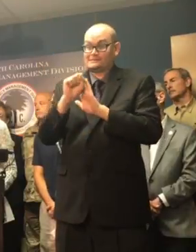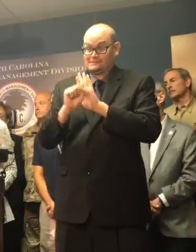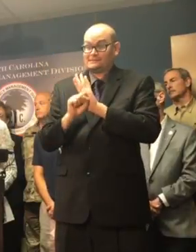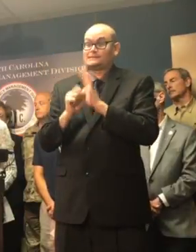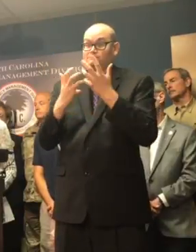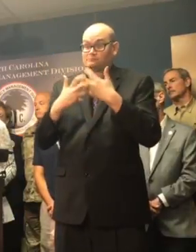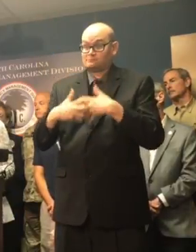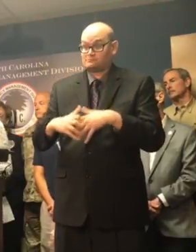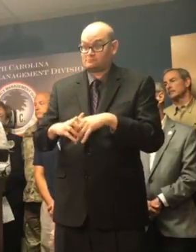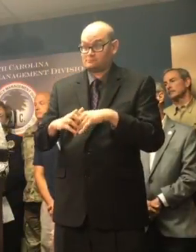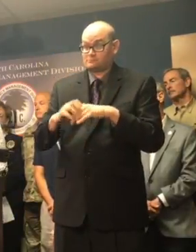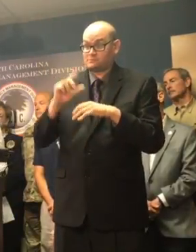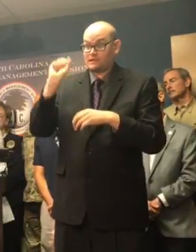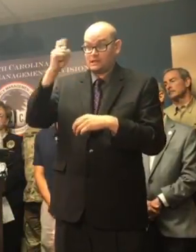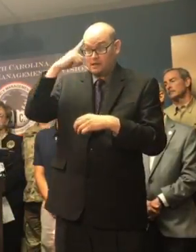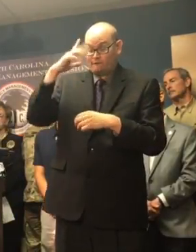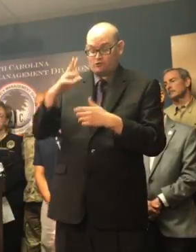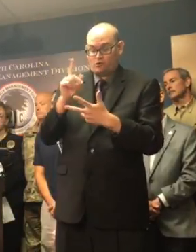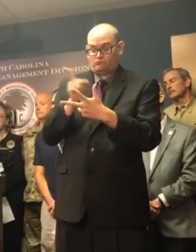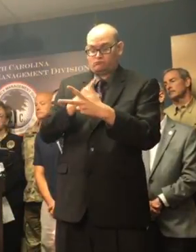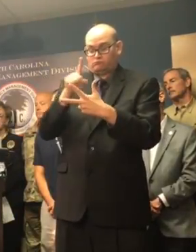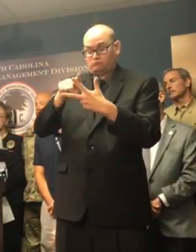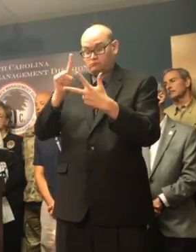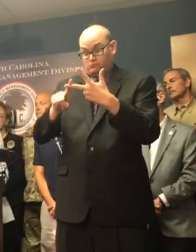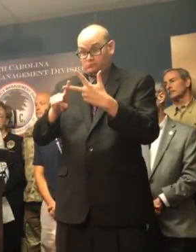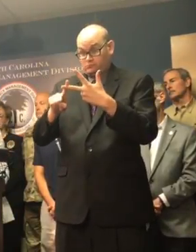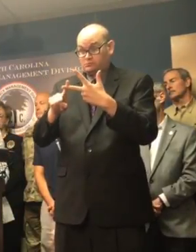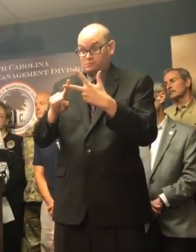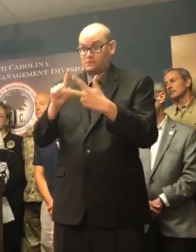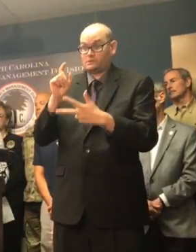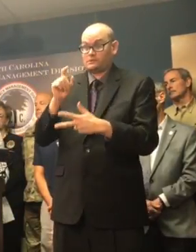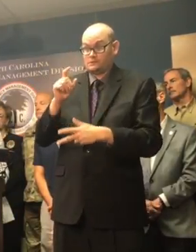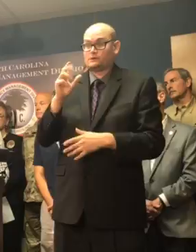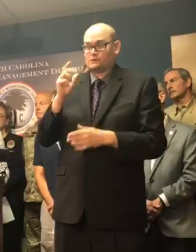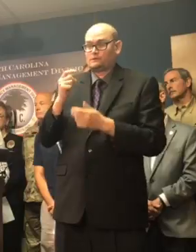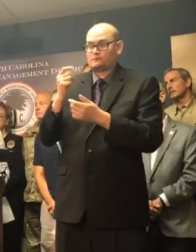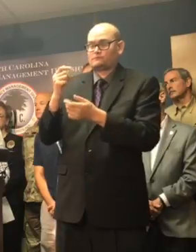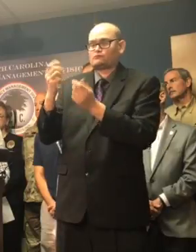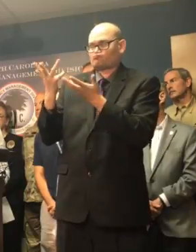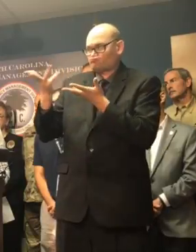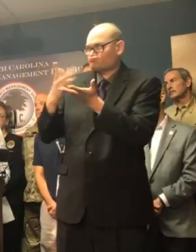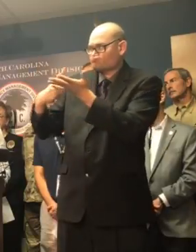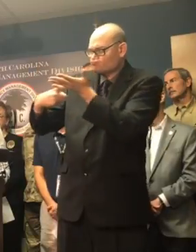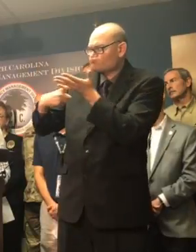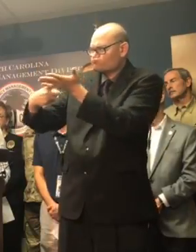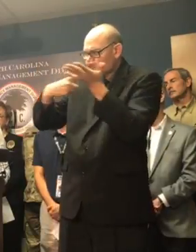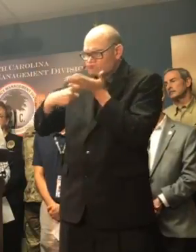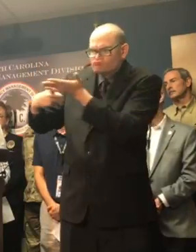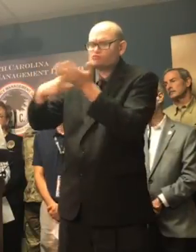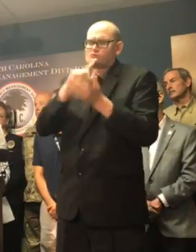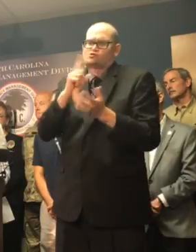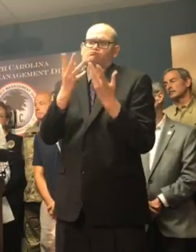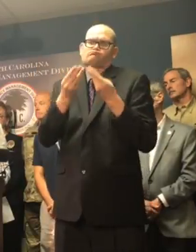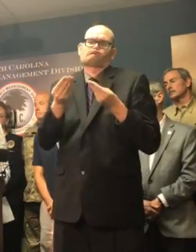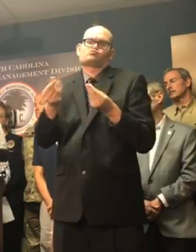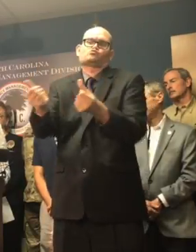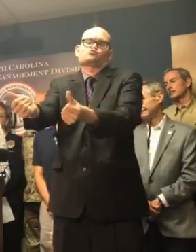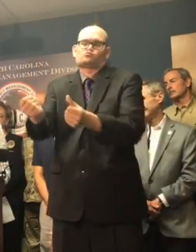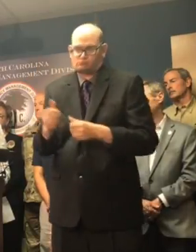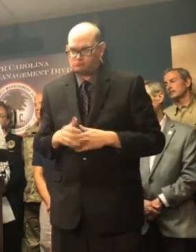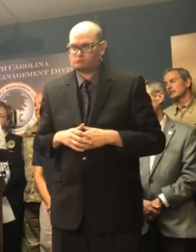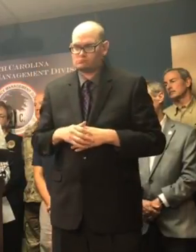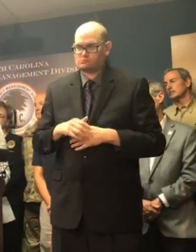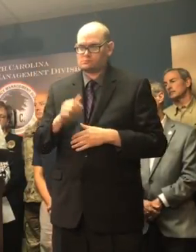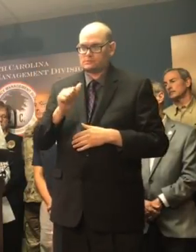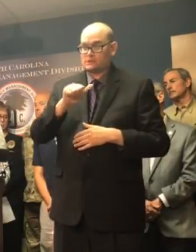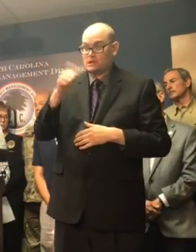and I stay in contact. A lot of people across the country have been calling and wanting to offer help and assistance in any